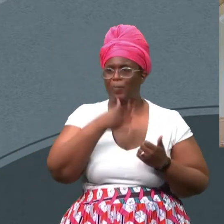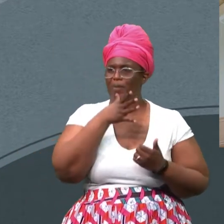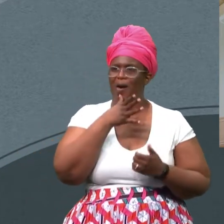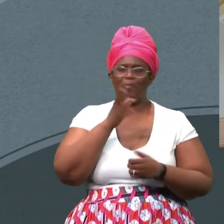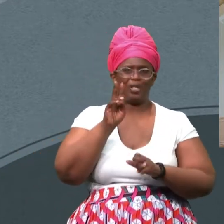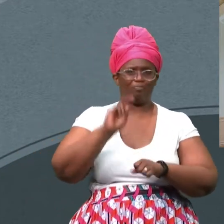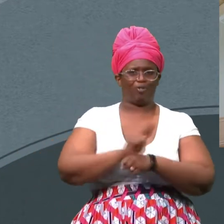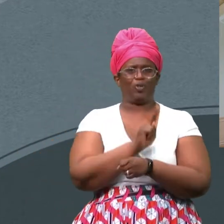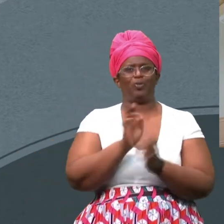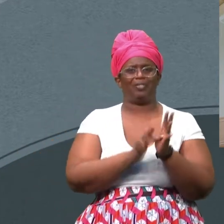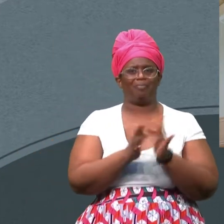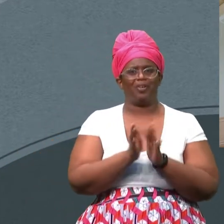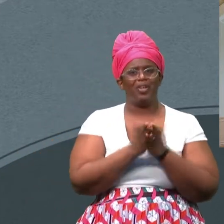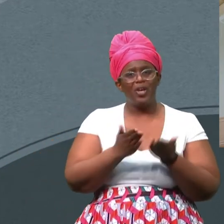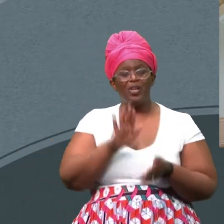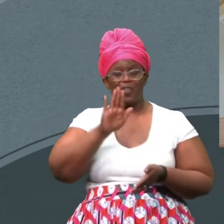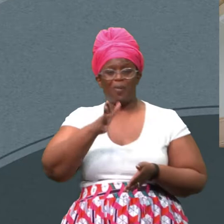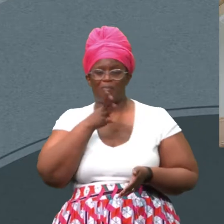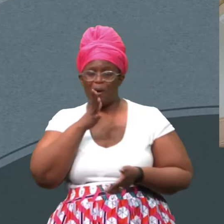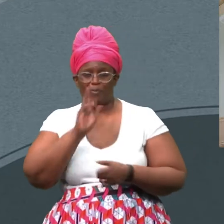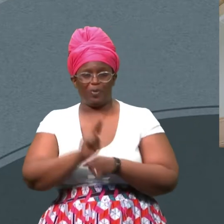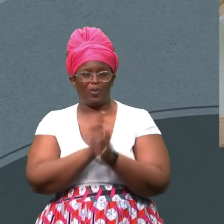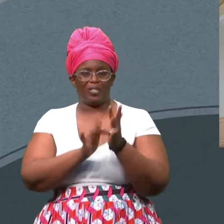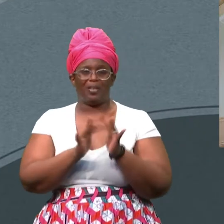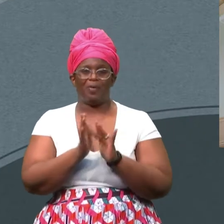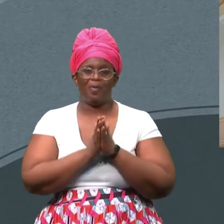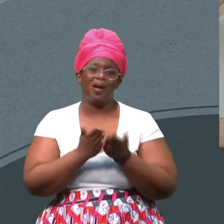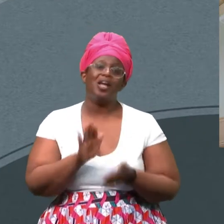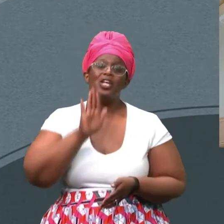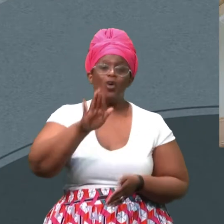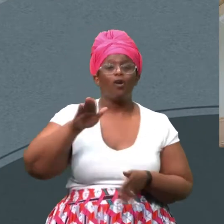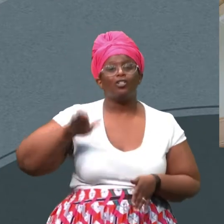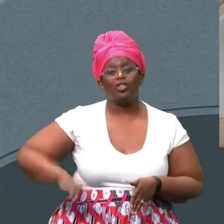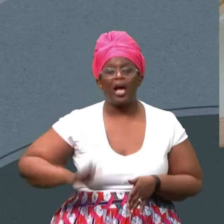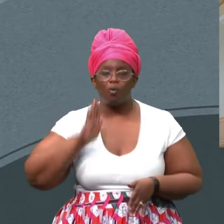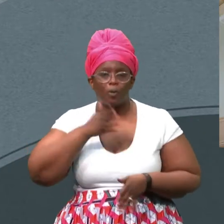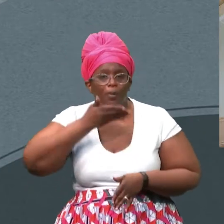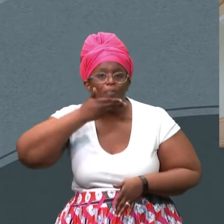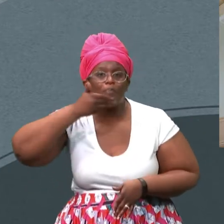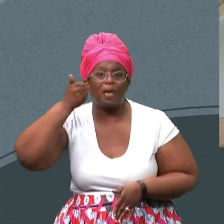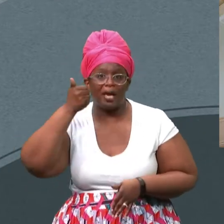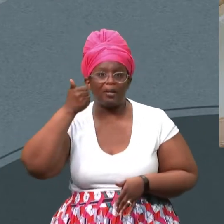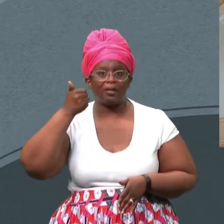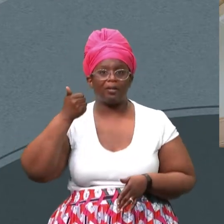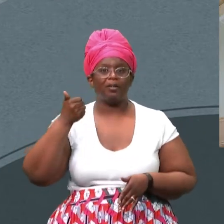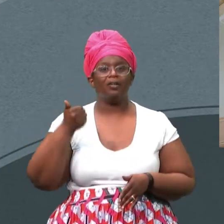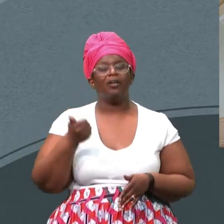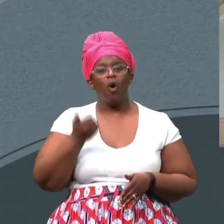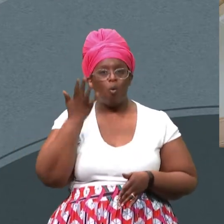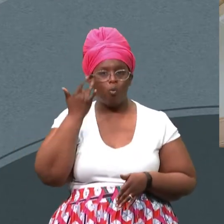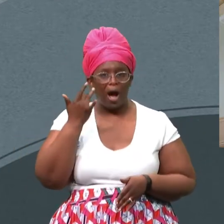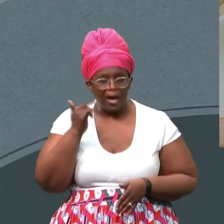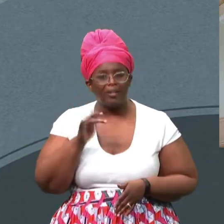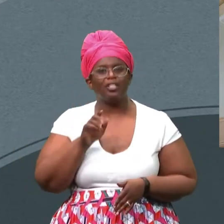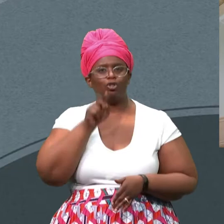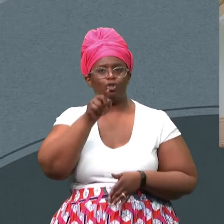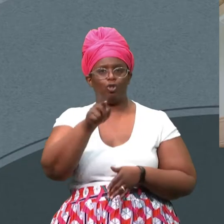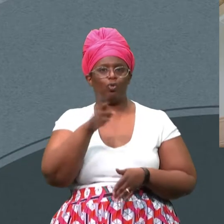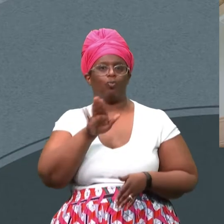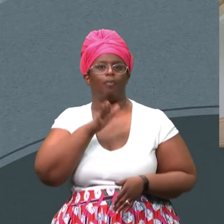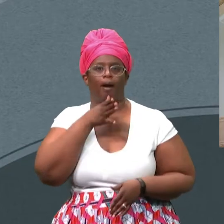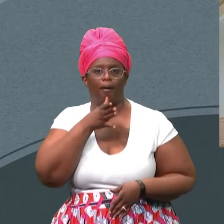me. Because of a mama that used the word. And your child is going to be better off as a mama who uses the word of